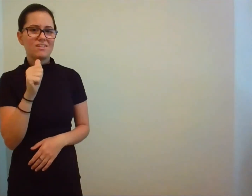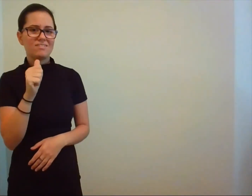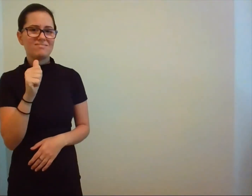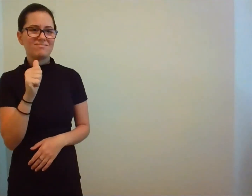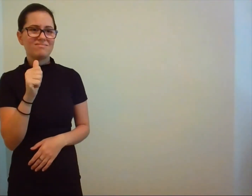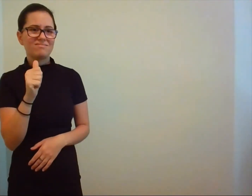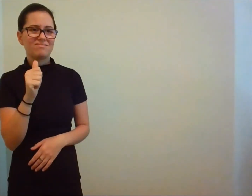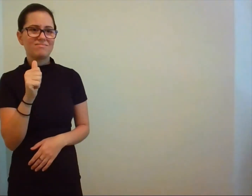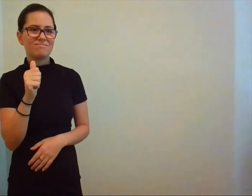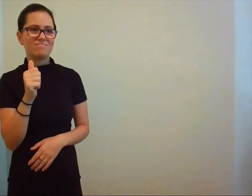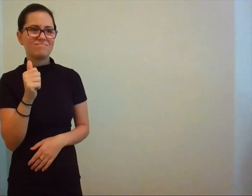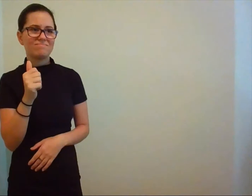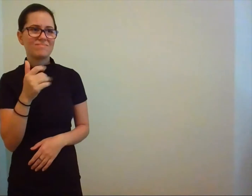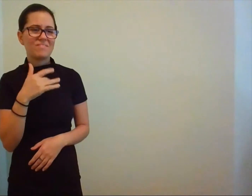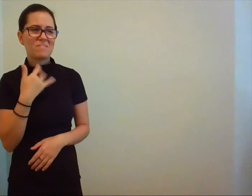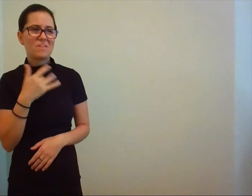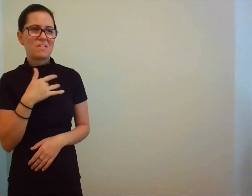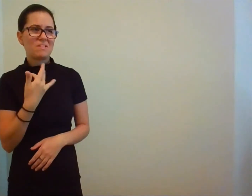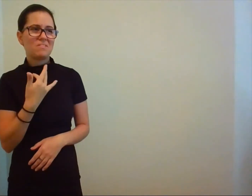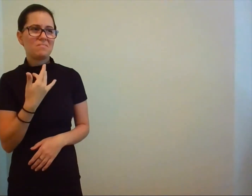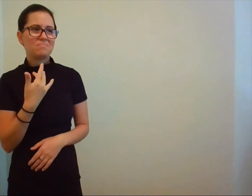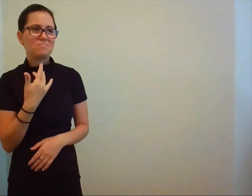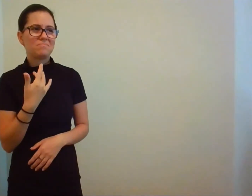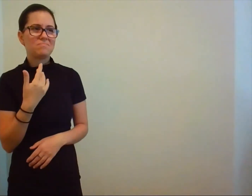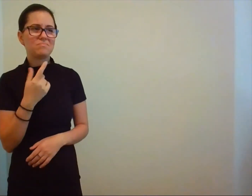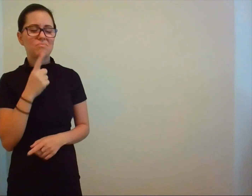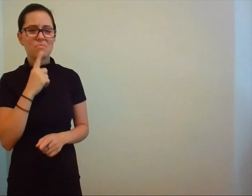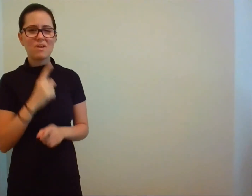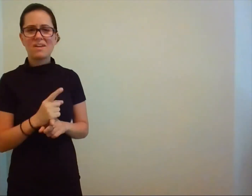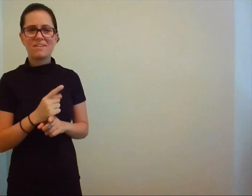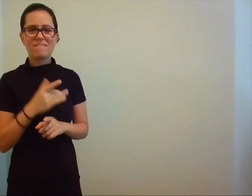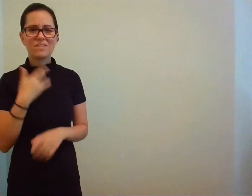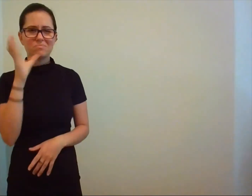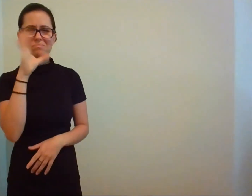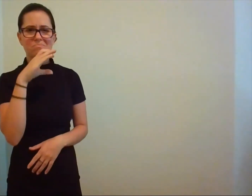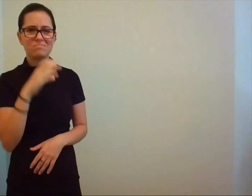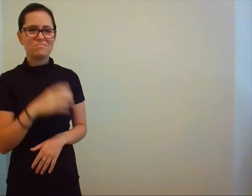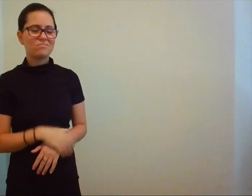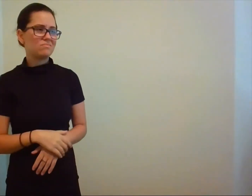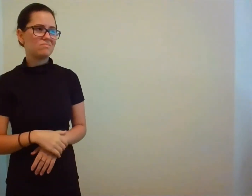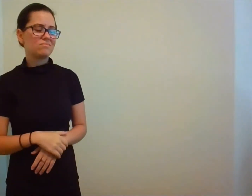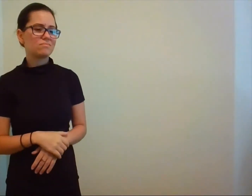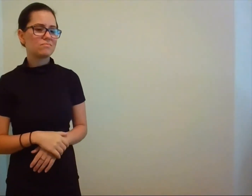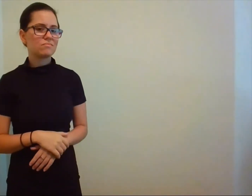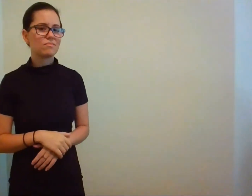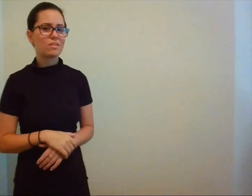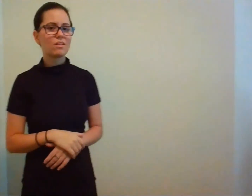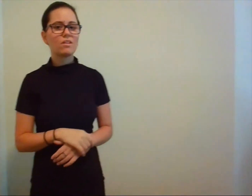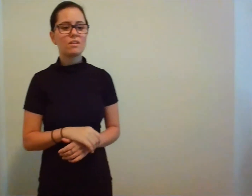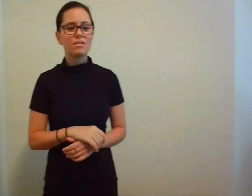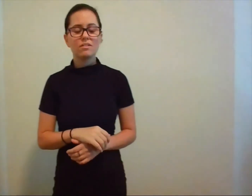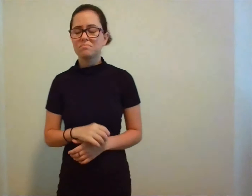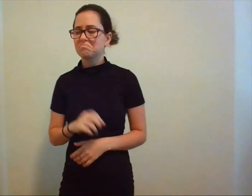on a Lay's, something goes a little sideways. Okay. But those Ruffles, the thing you come to associate